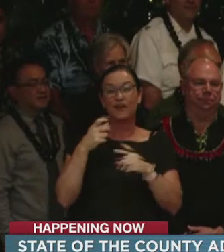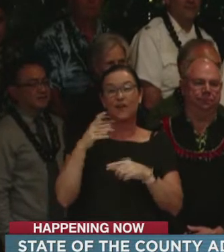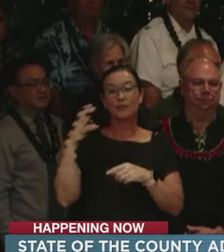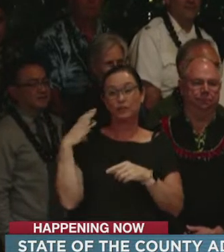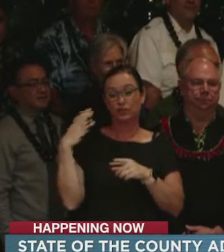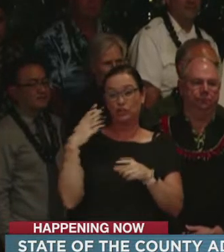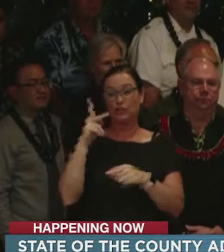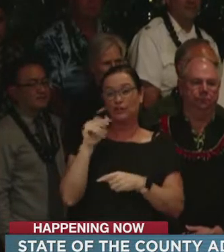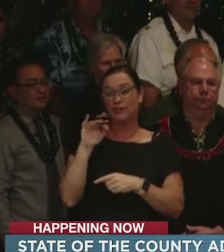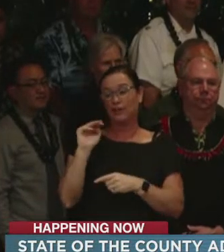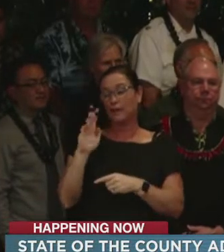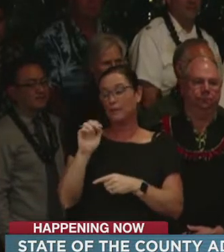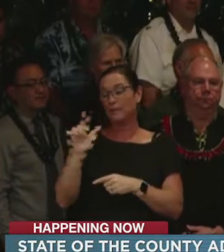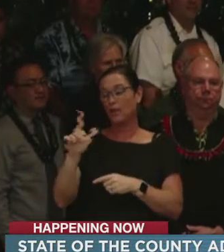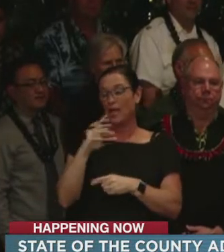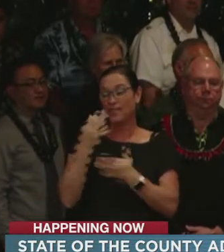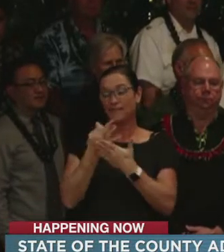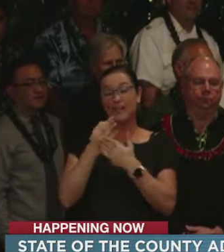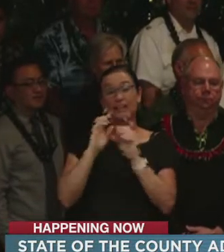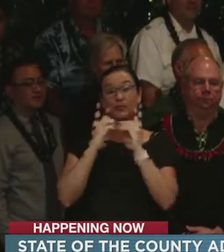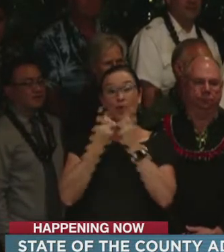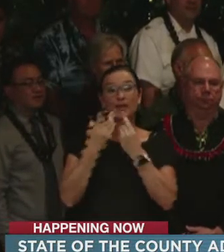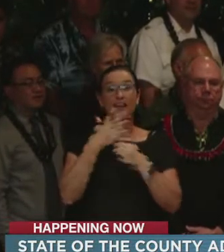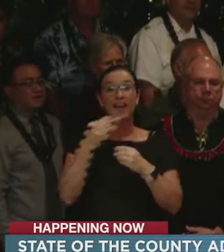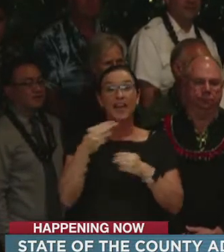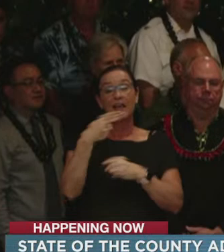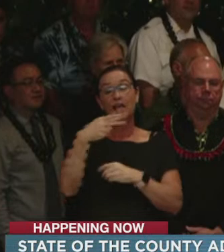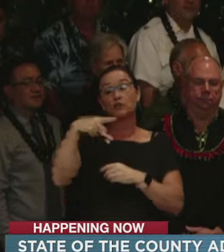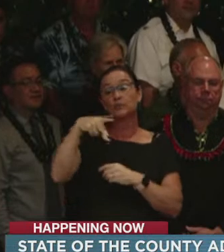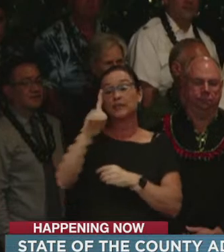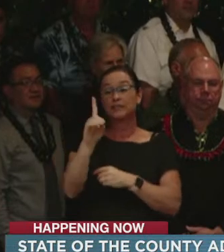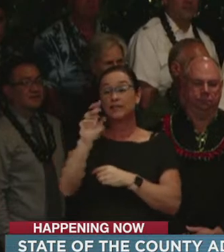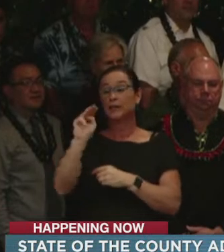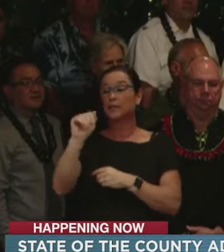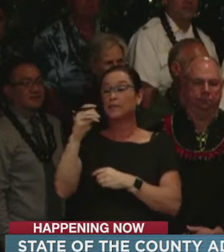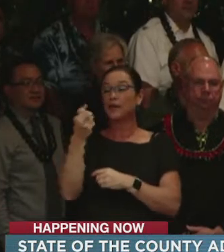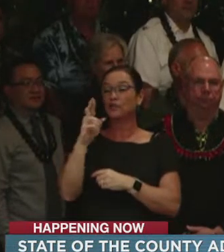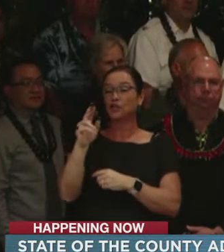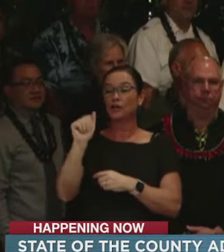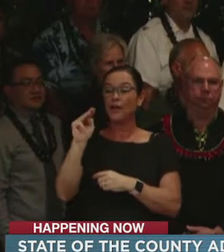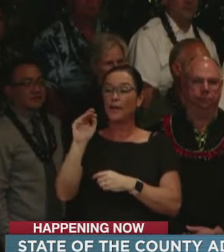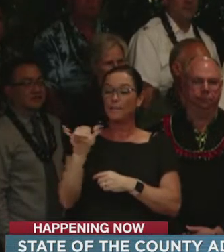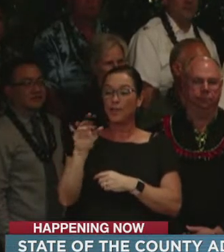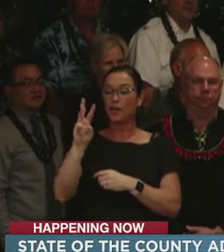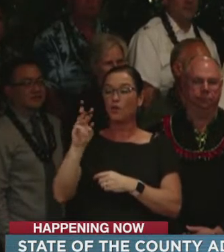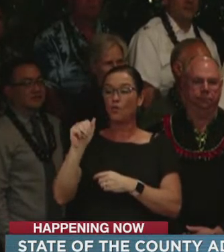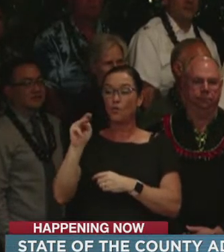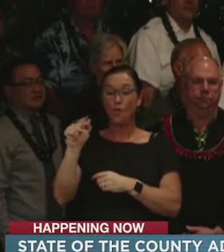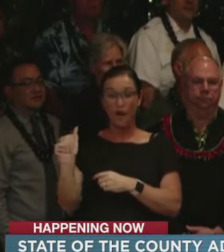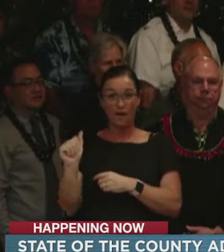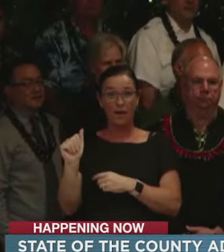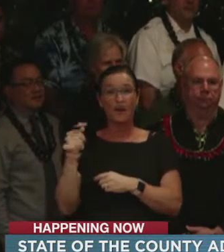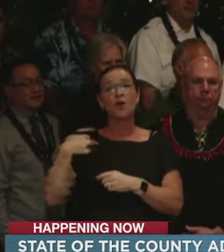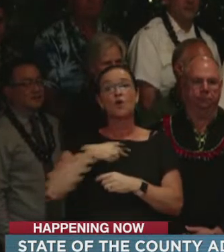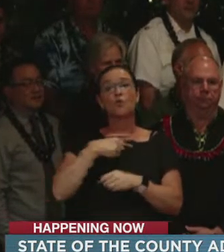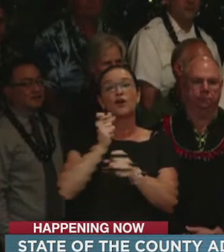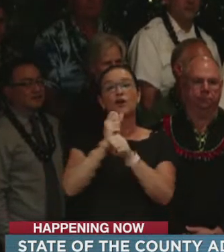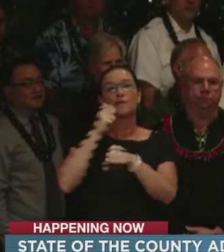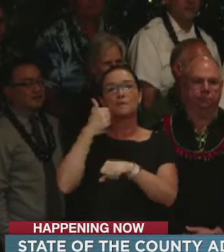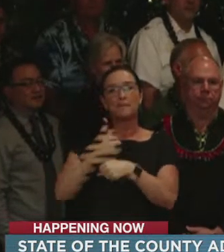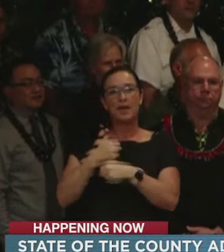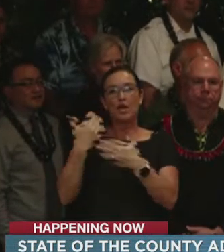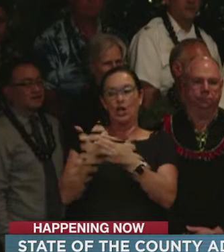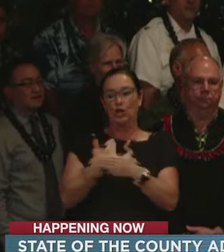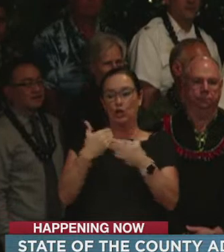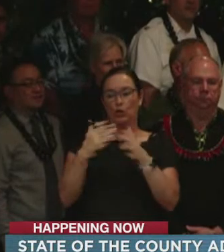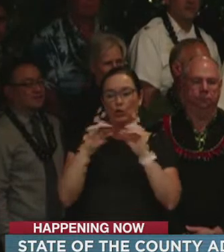and our outstanding work of HPD Major Amy Wana, who will soon create a division within the county rather than